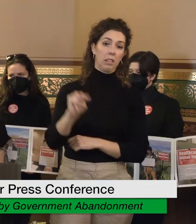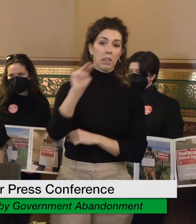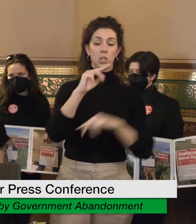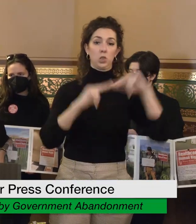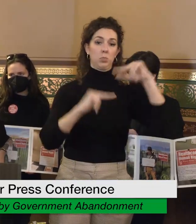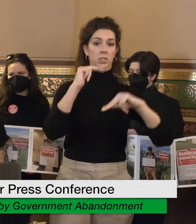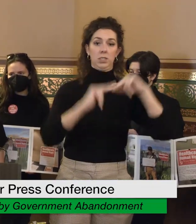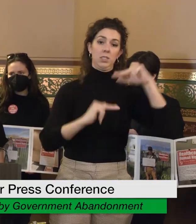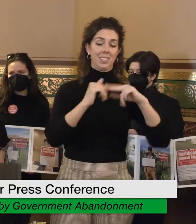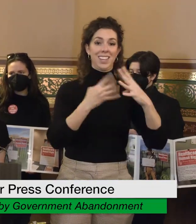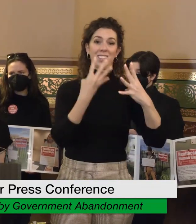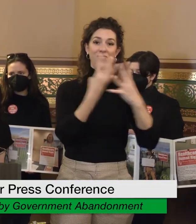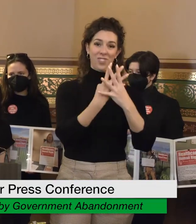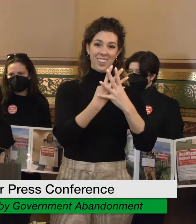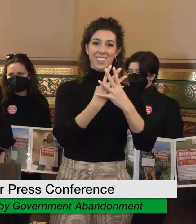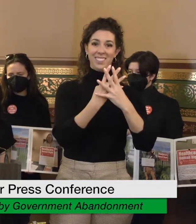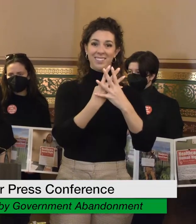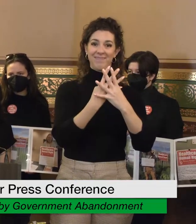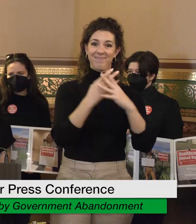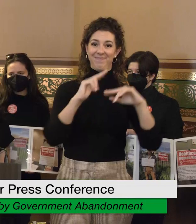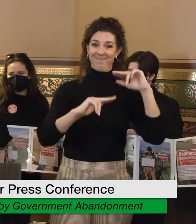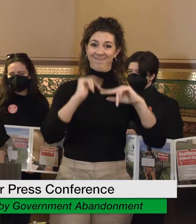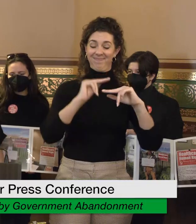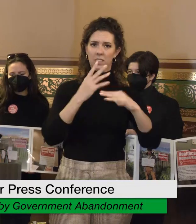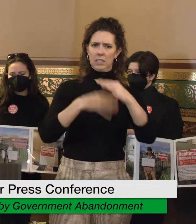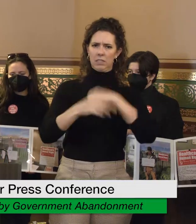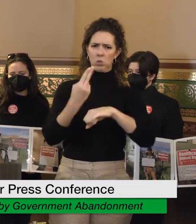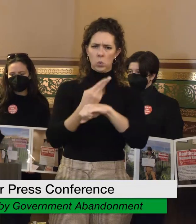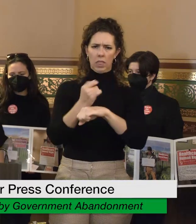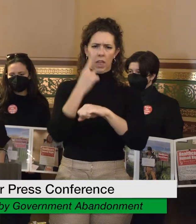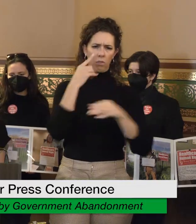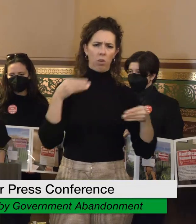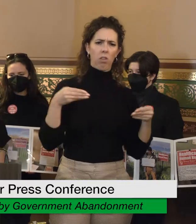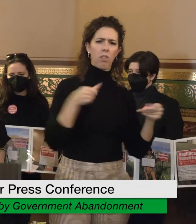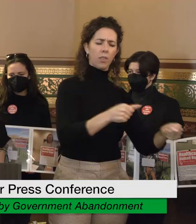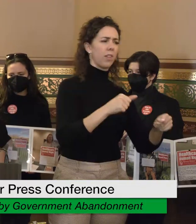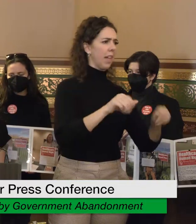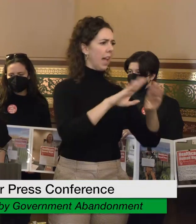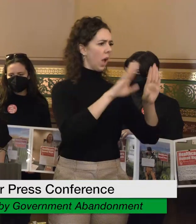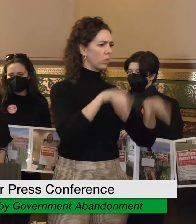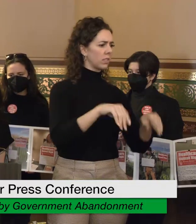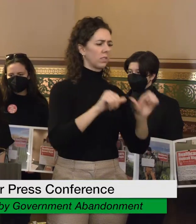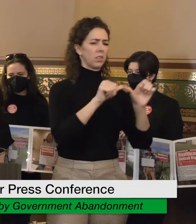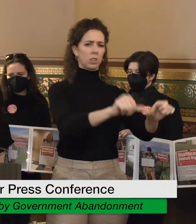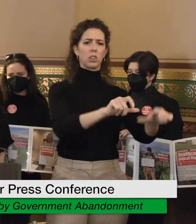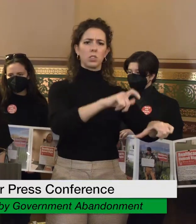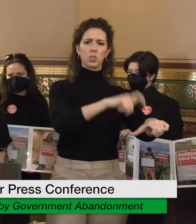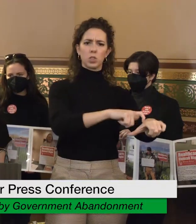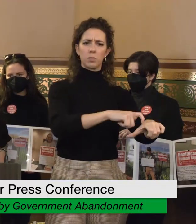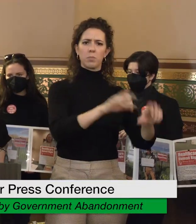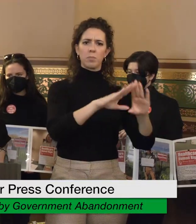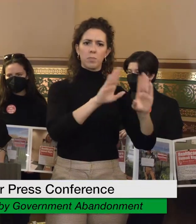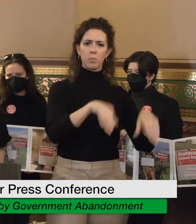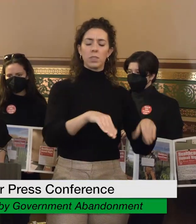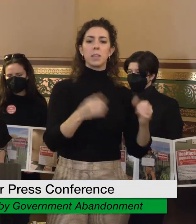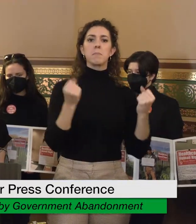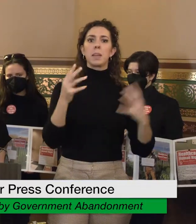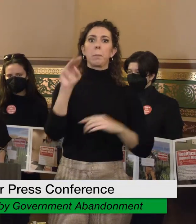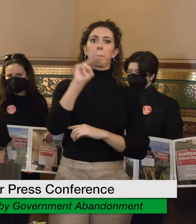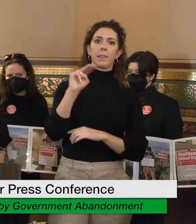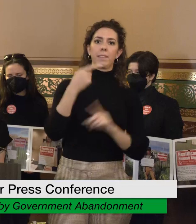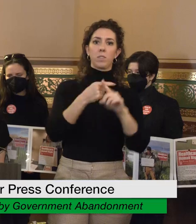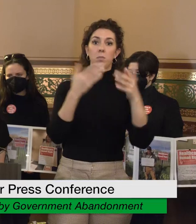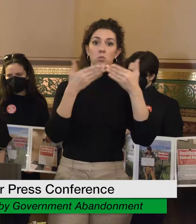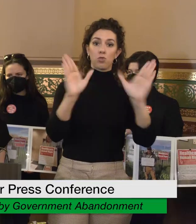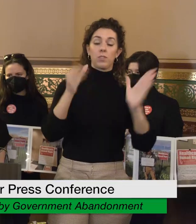prison complex. Instead of spending that money on reentry housing or long-term housing, it's millions out of the general fund, the same fund we